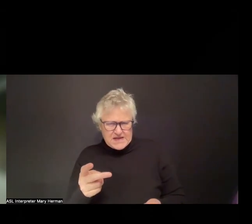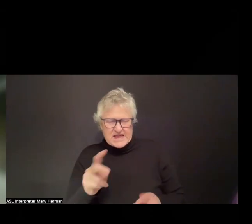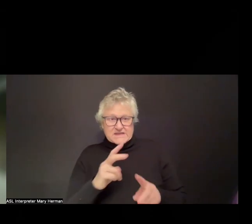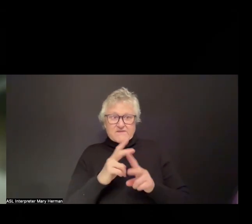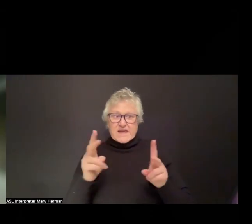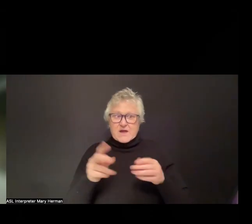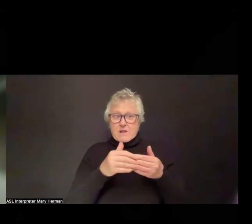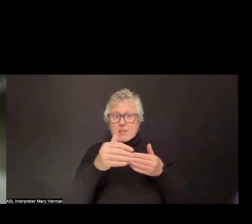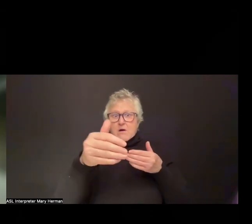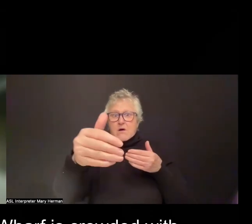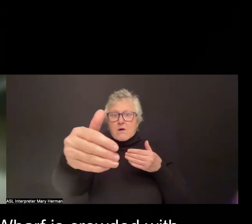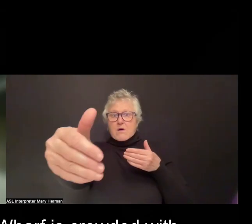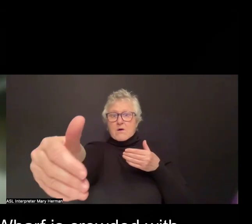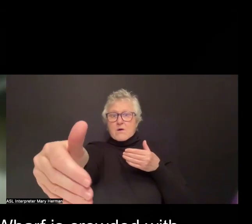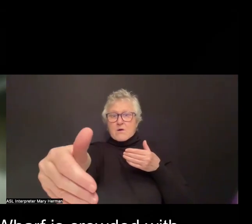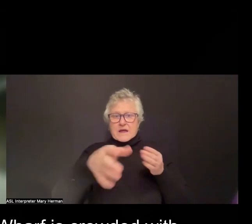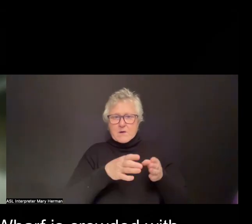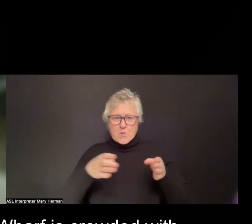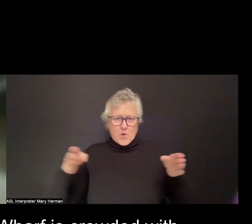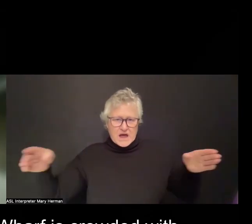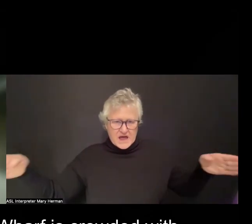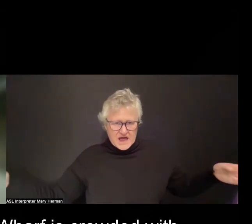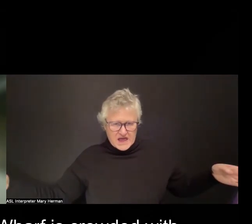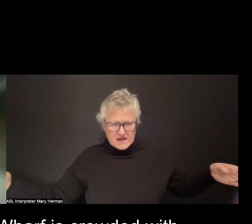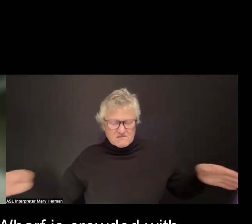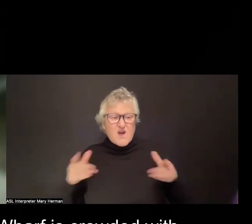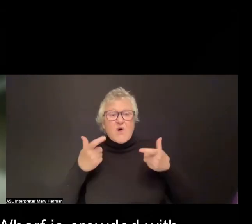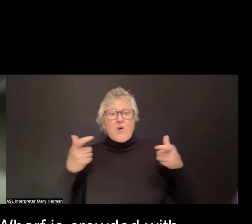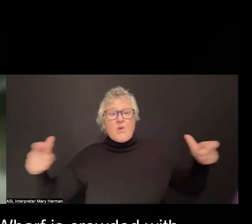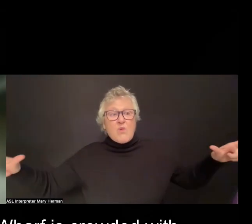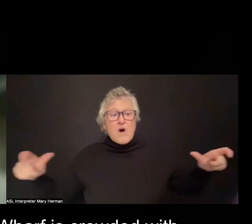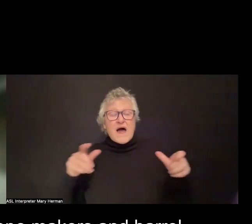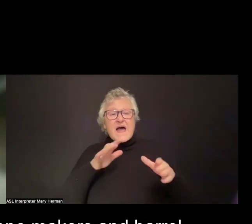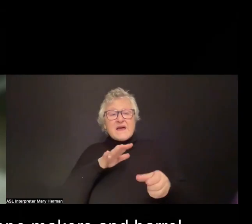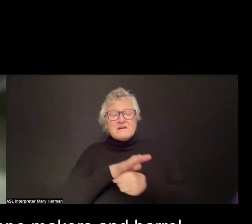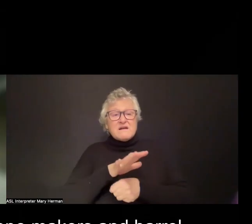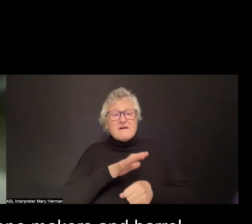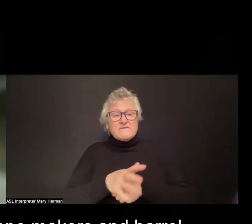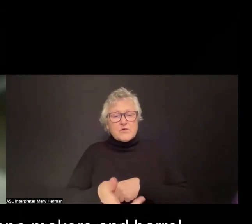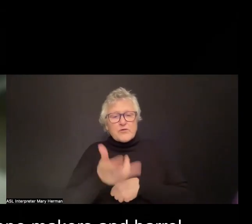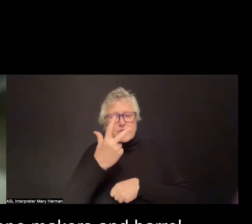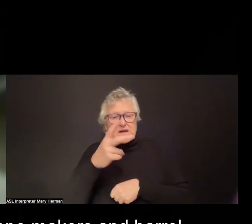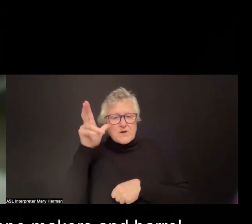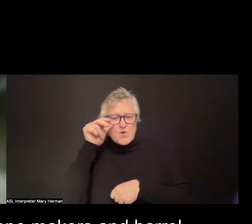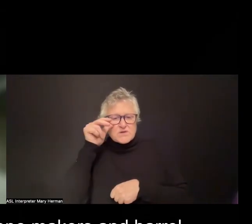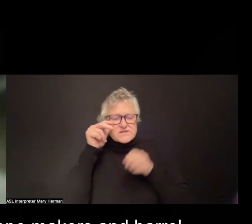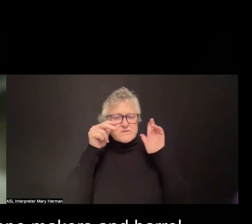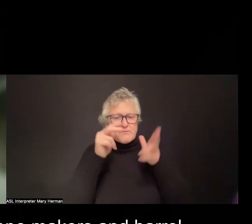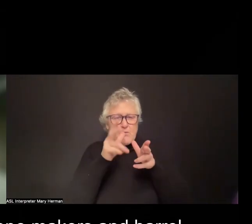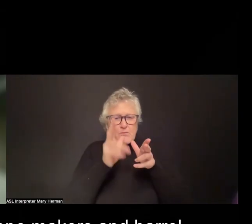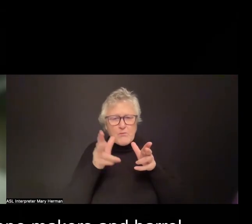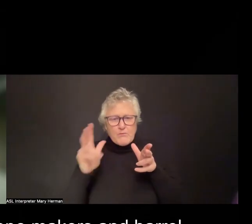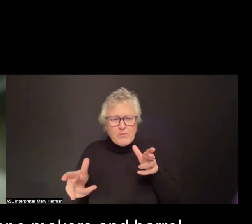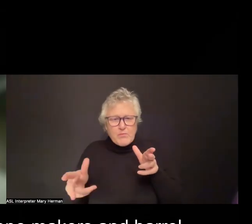own horizon. The length of Long Wharf is crowded with sail-offs and victualling houses and coffee houses and rope makers and barrel